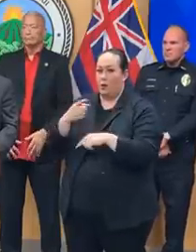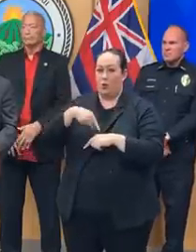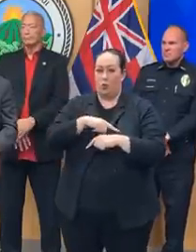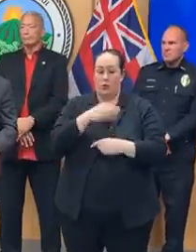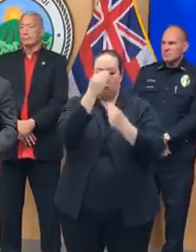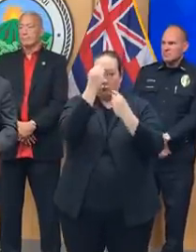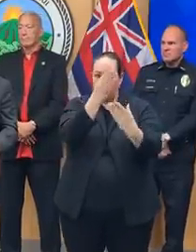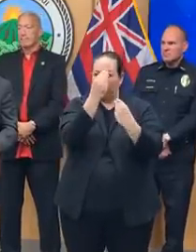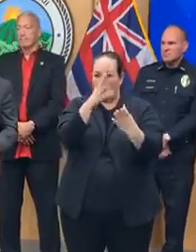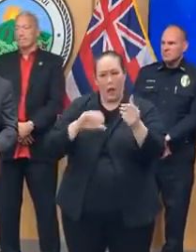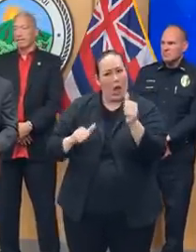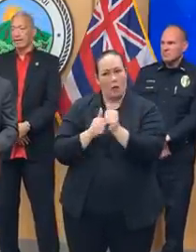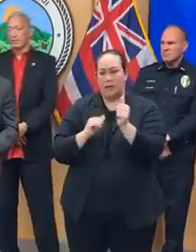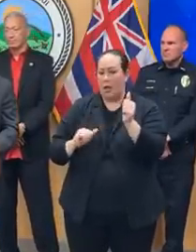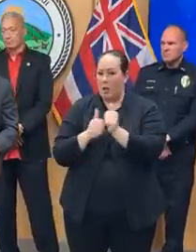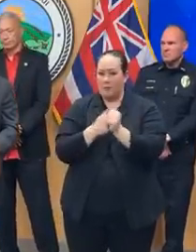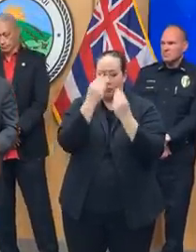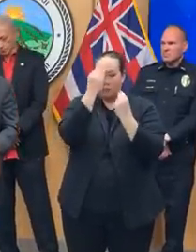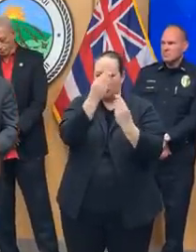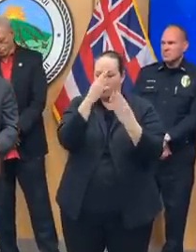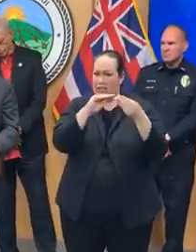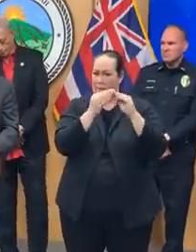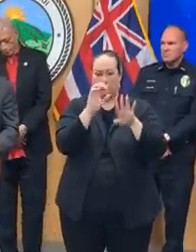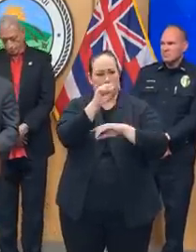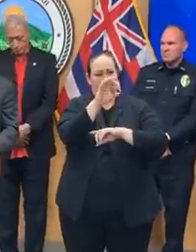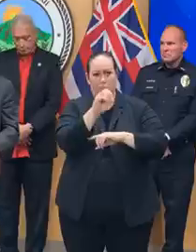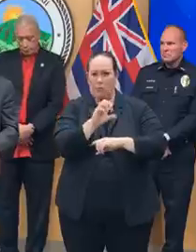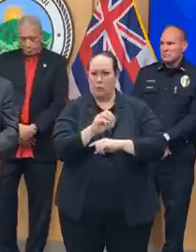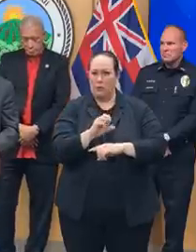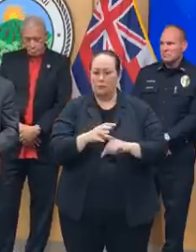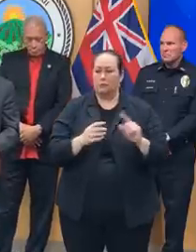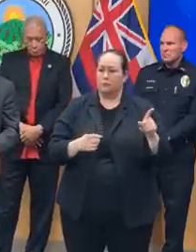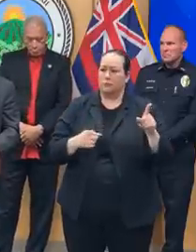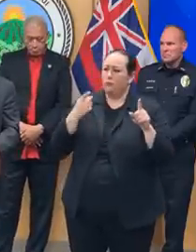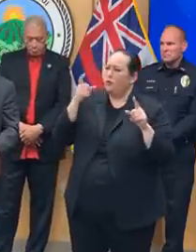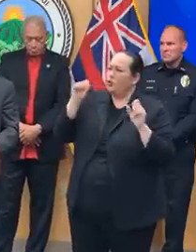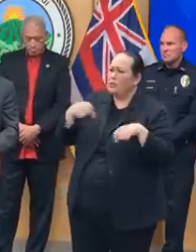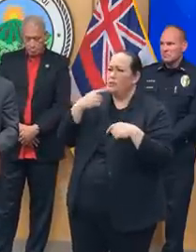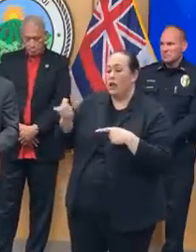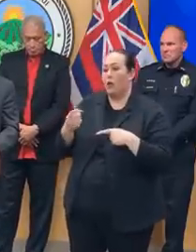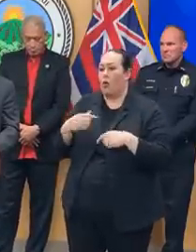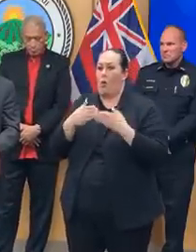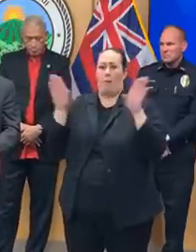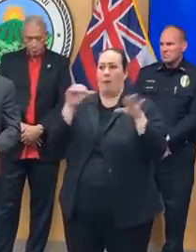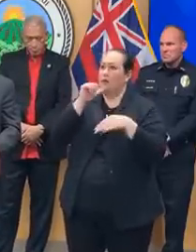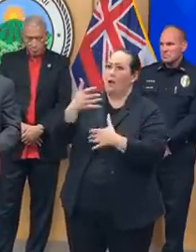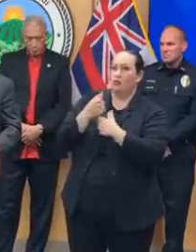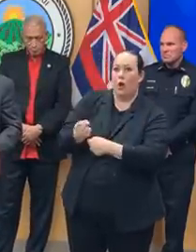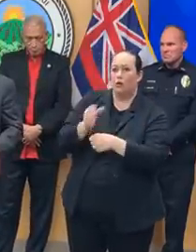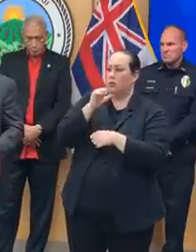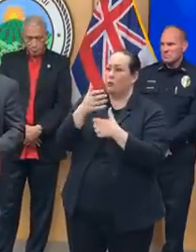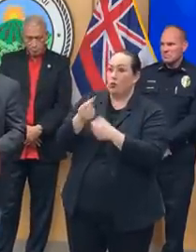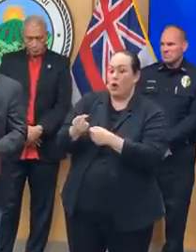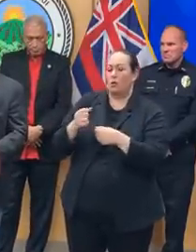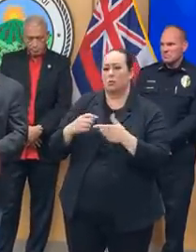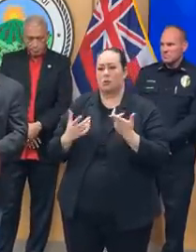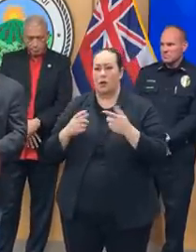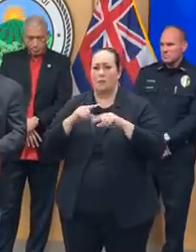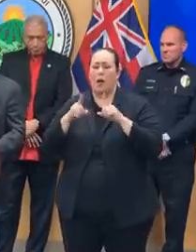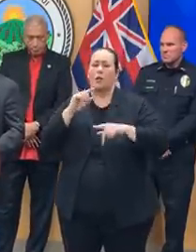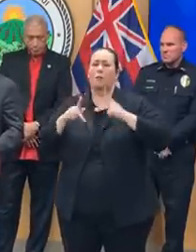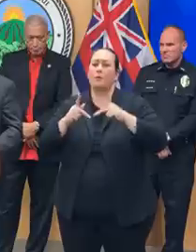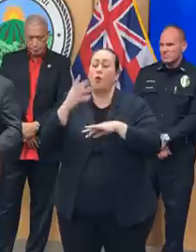updates constantly. You can say you want to, all you want, that there's public mistrust, but then when the people go out, whether